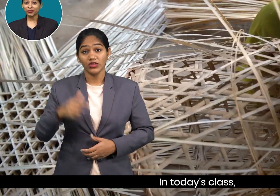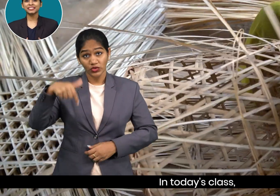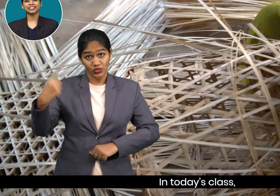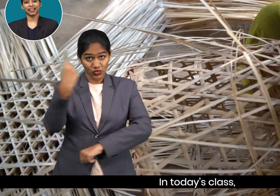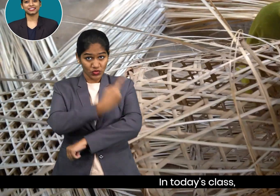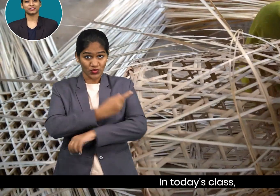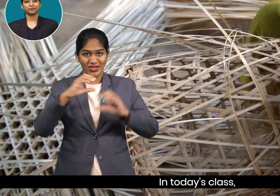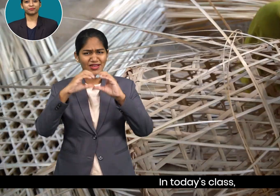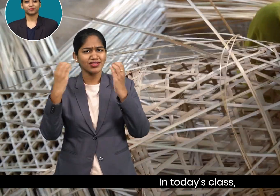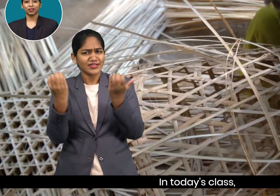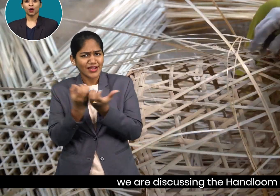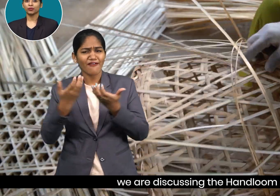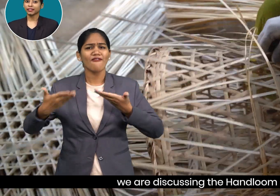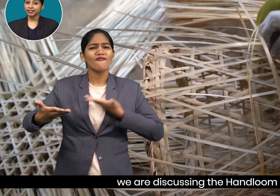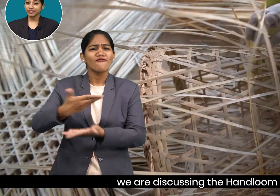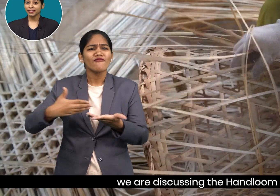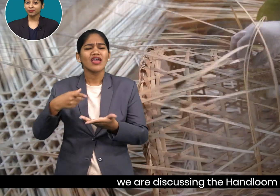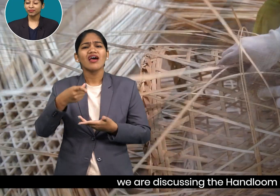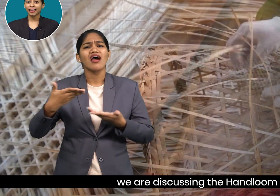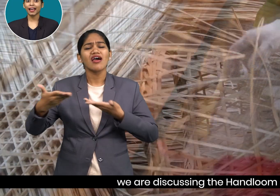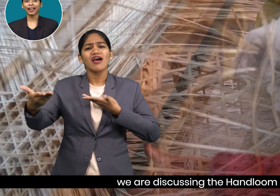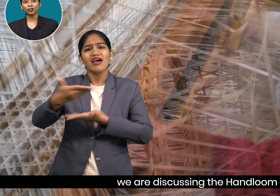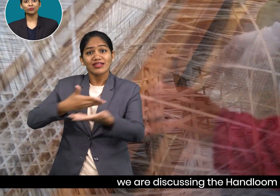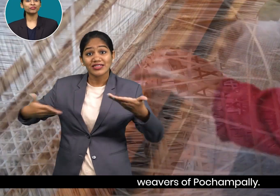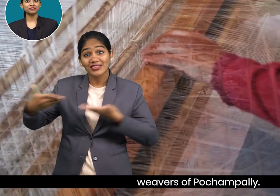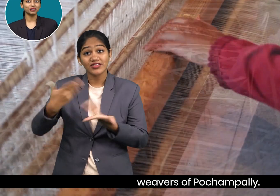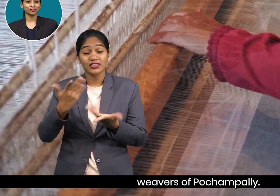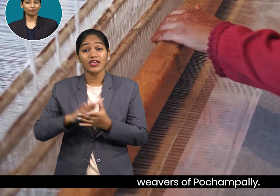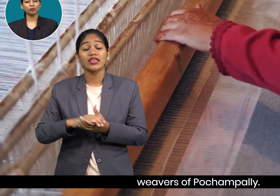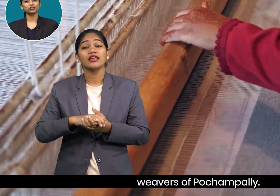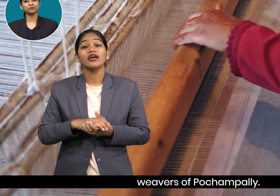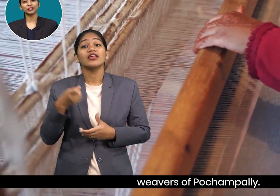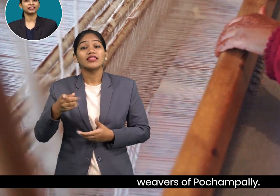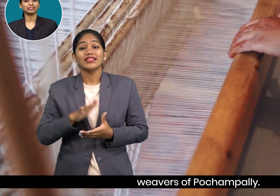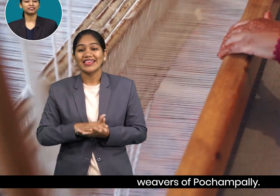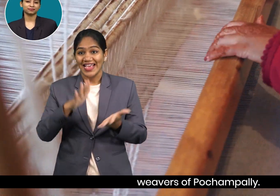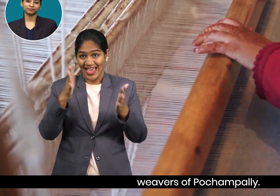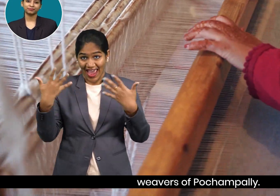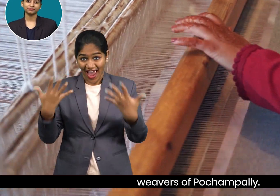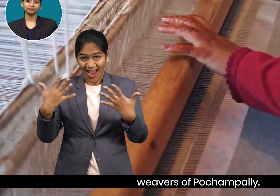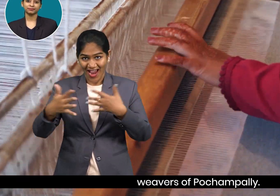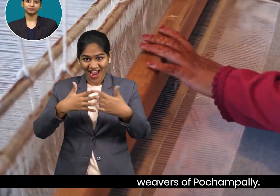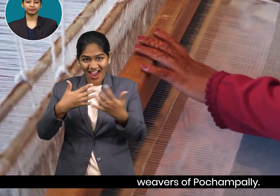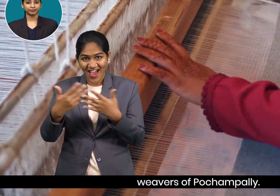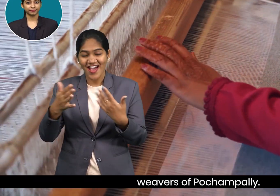In today's class, we are discussing the handloom weavers of Pochampalli.